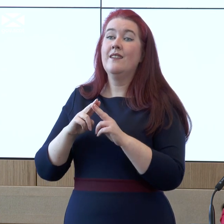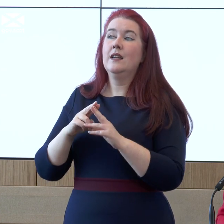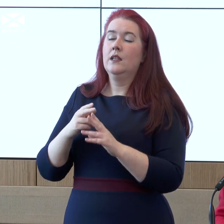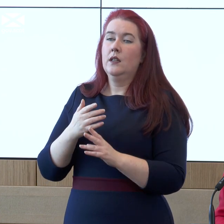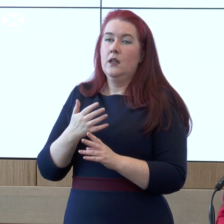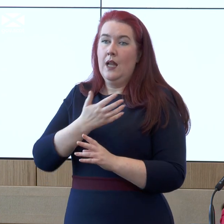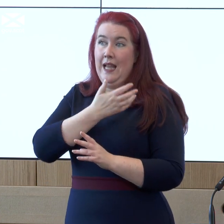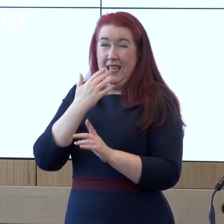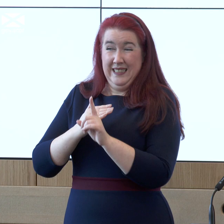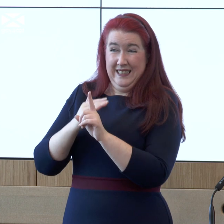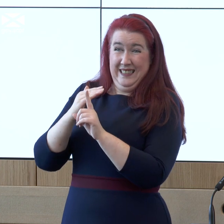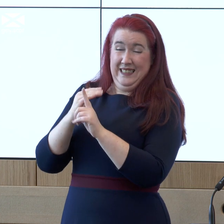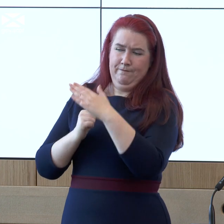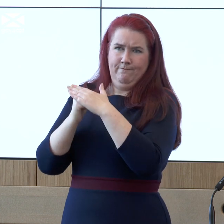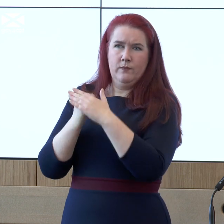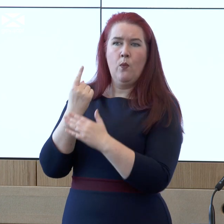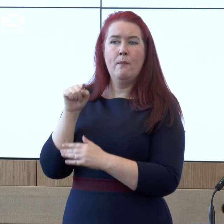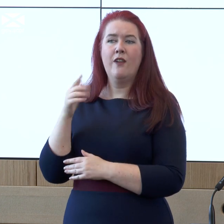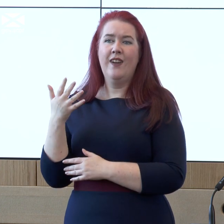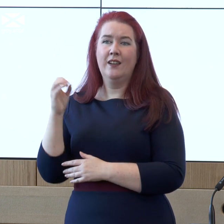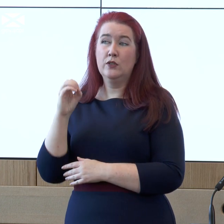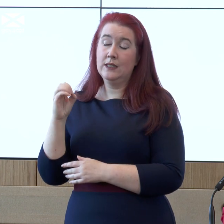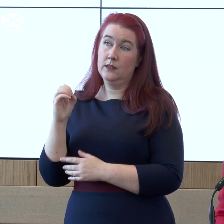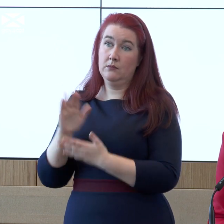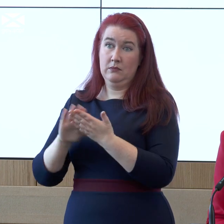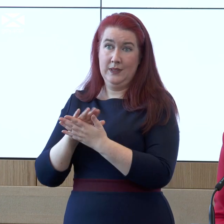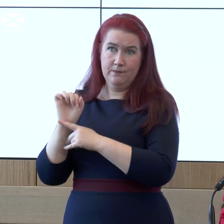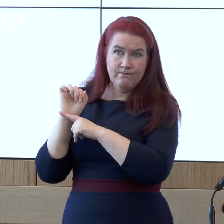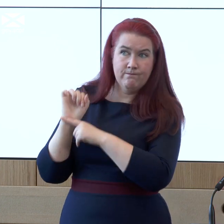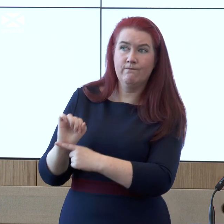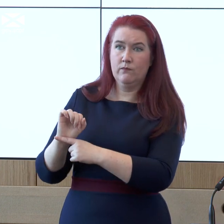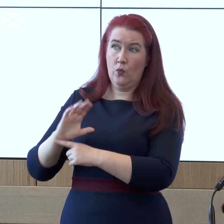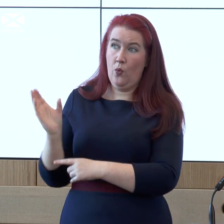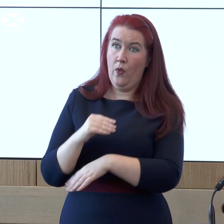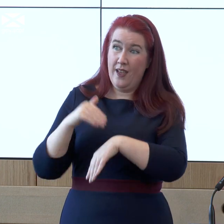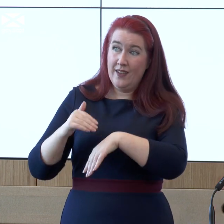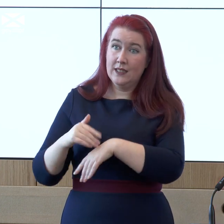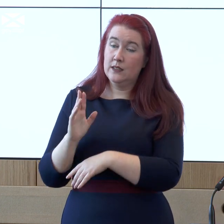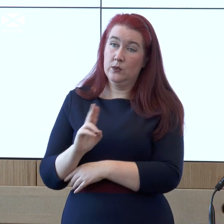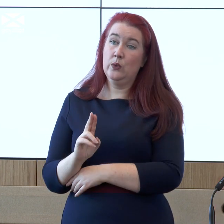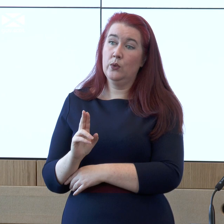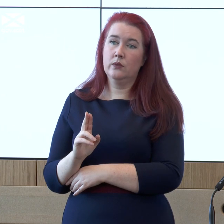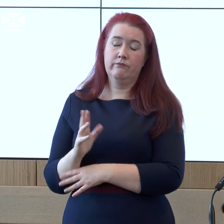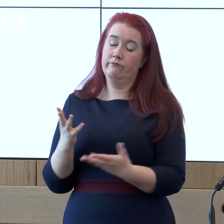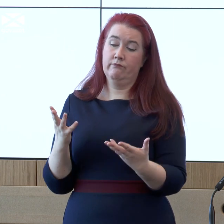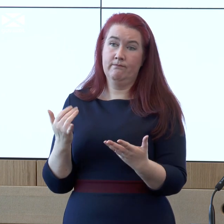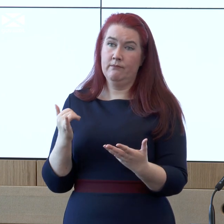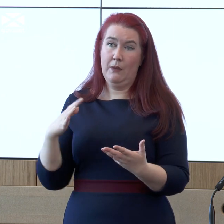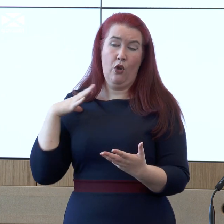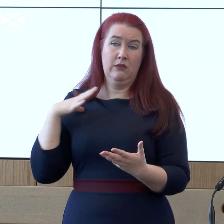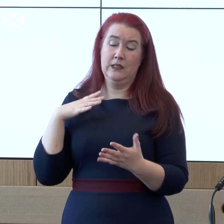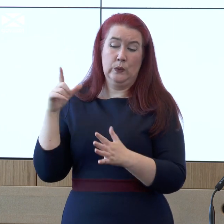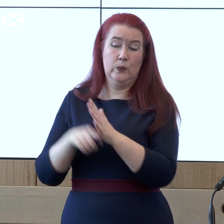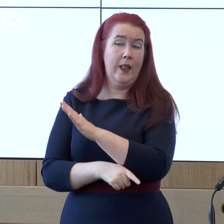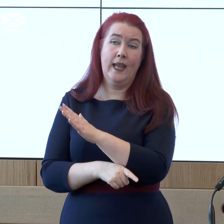1.5 degrees won't prevent all of the impacts of climate change. It's probably already too late to